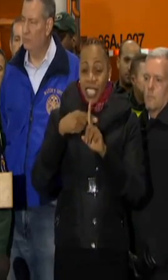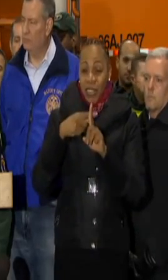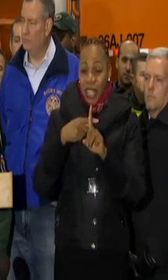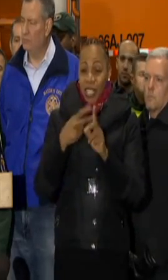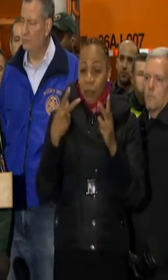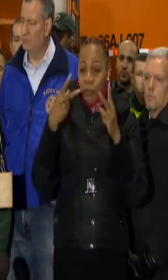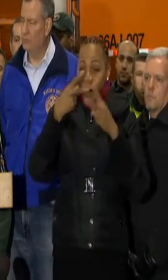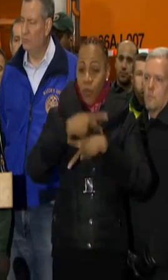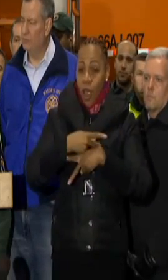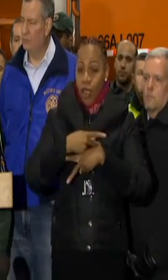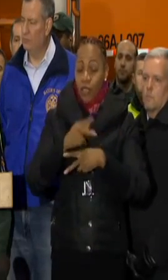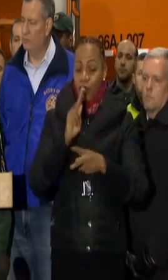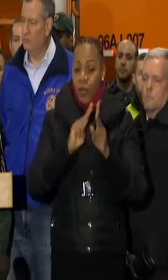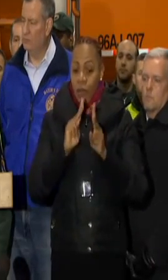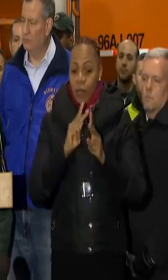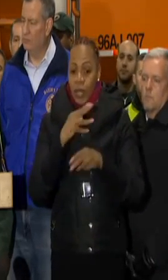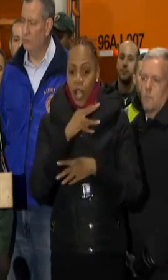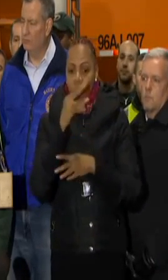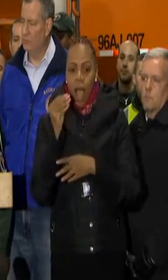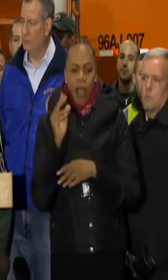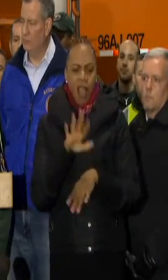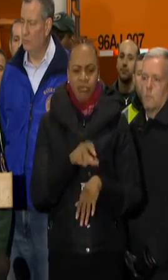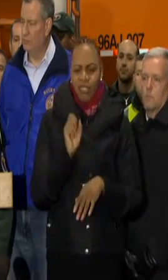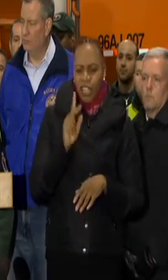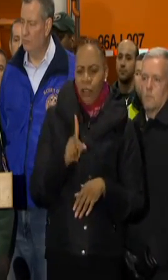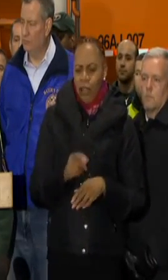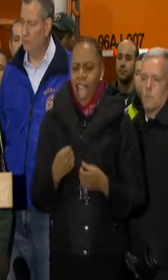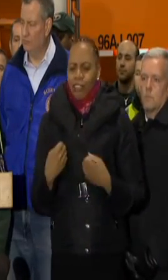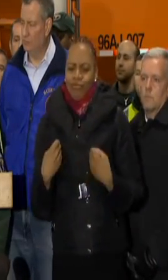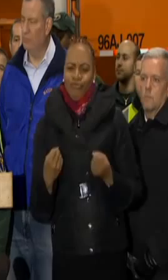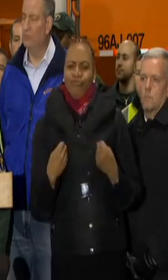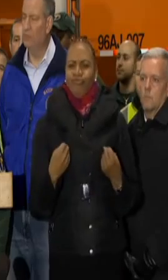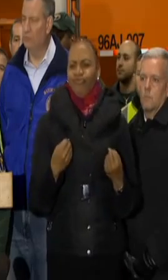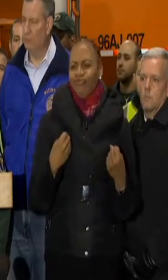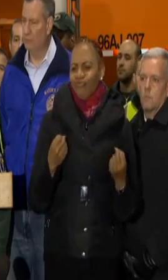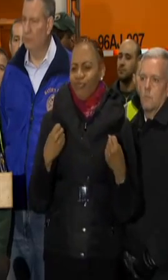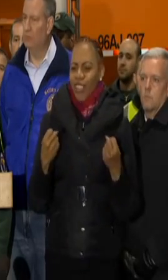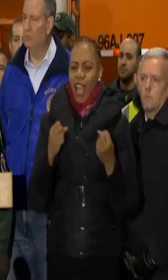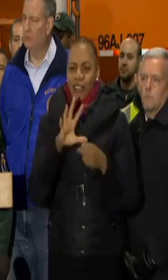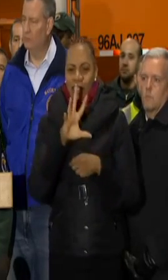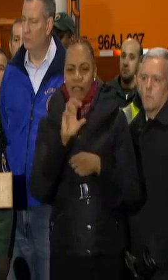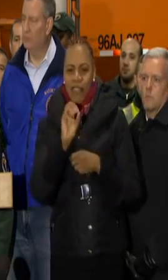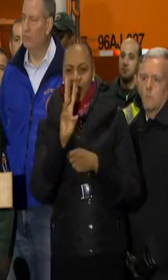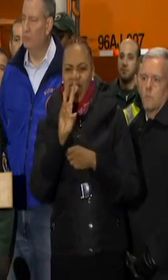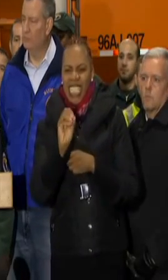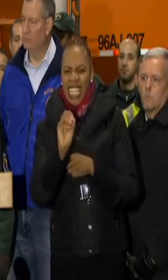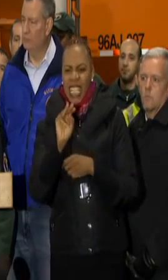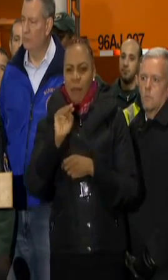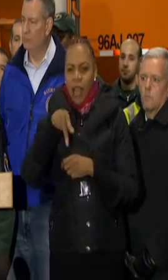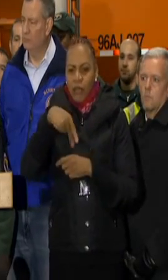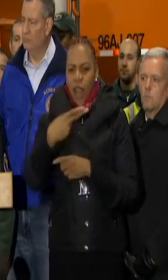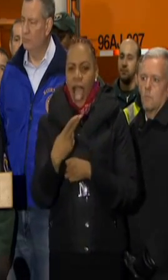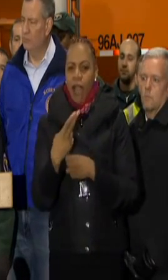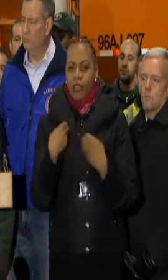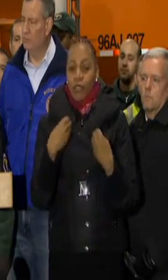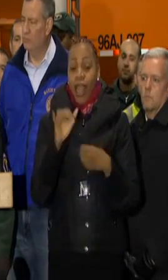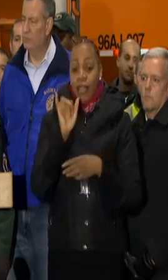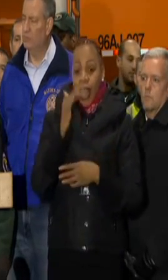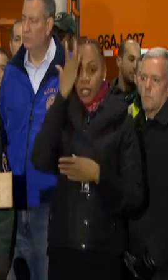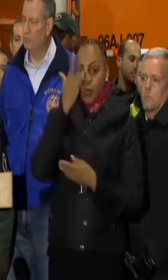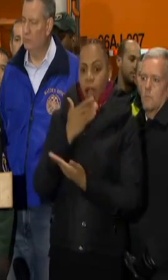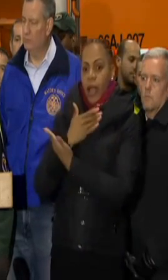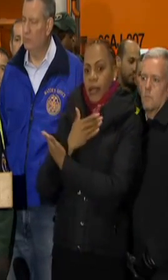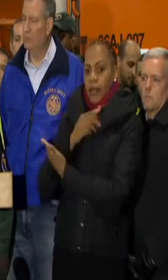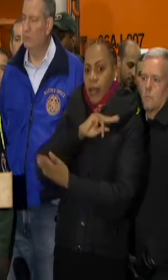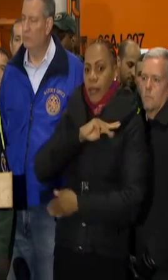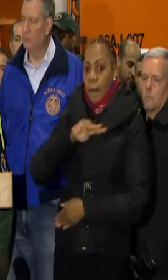people can be misled being out there today and then go out tonight and say, oh, I'm going to go along at 50 or 60 miles an hour. So that's why the mayor has emphasized from the